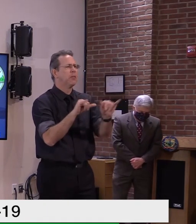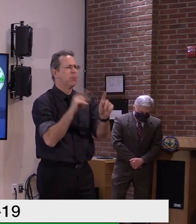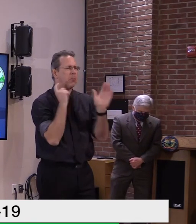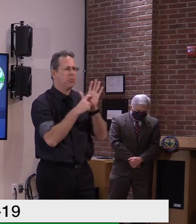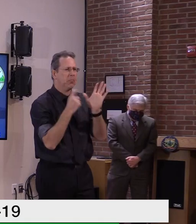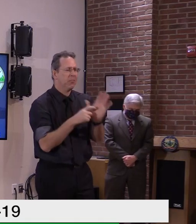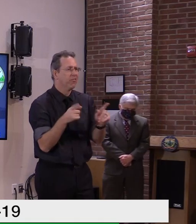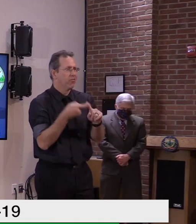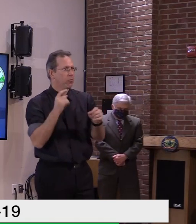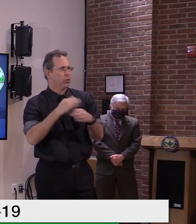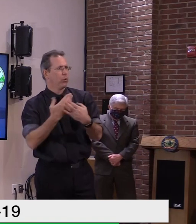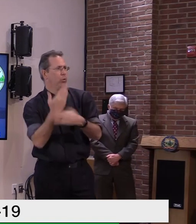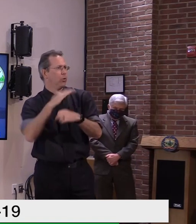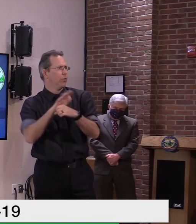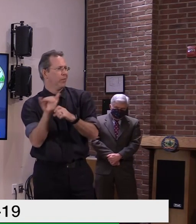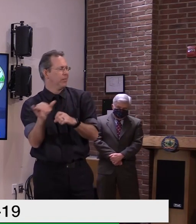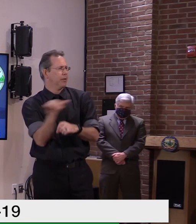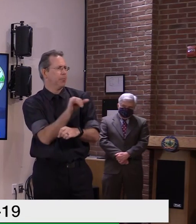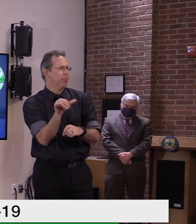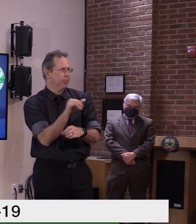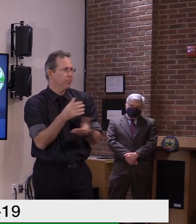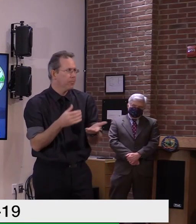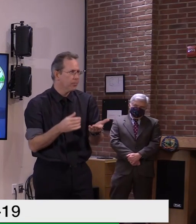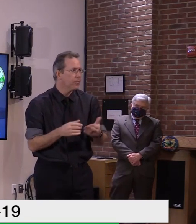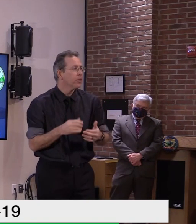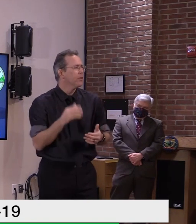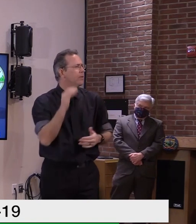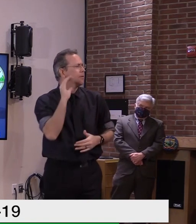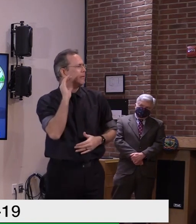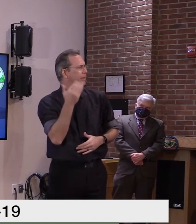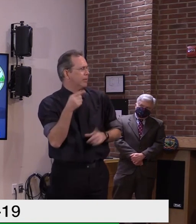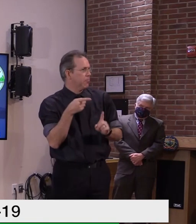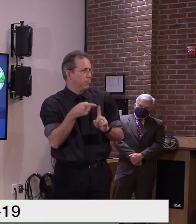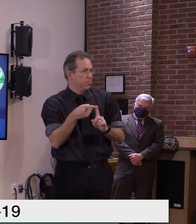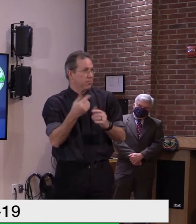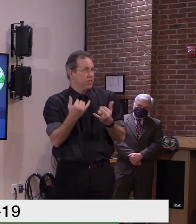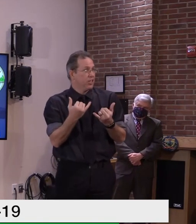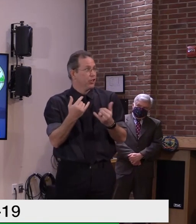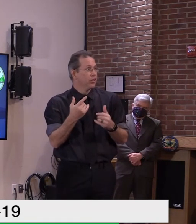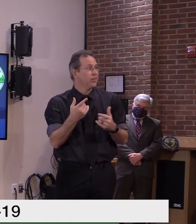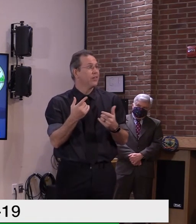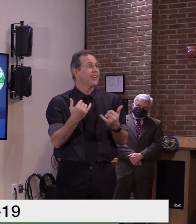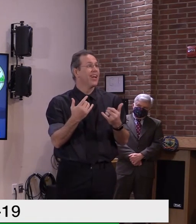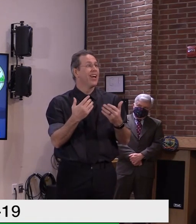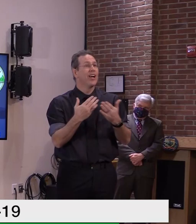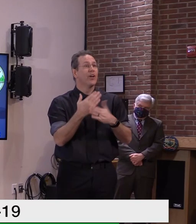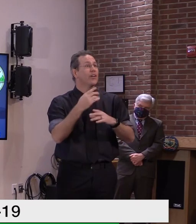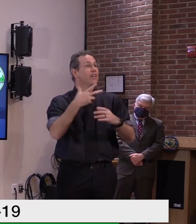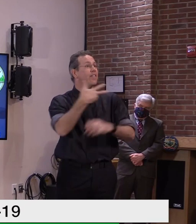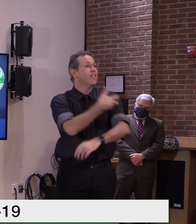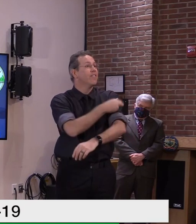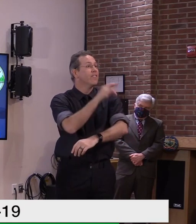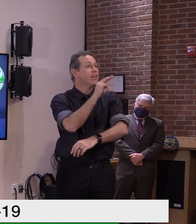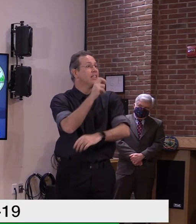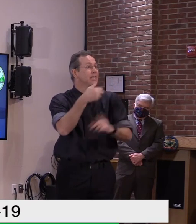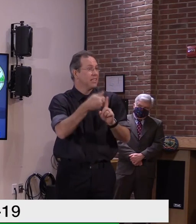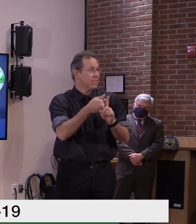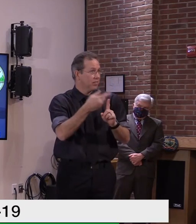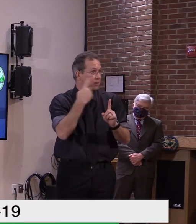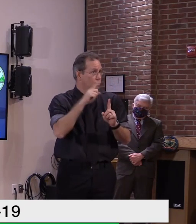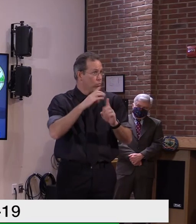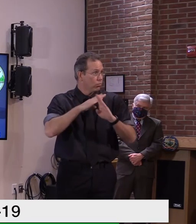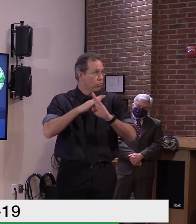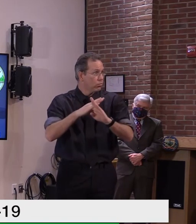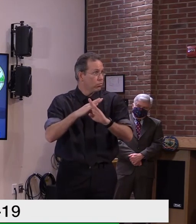all indications are currently that the vaccines that have been developed thus far will still be